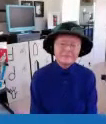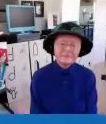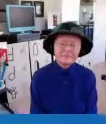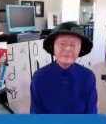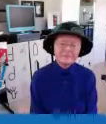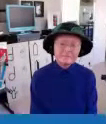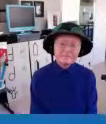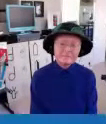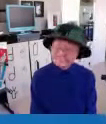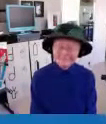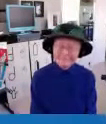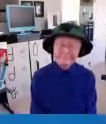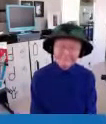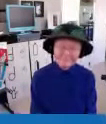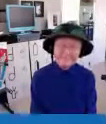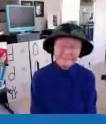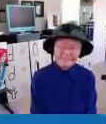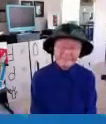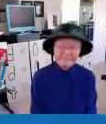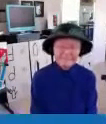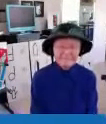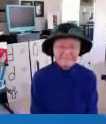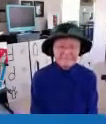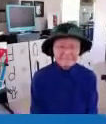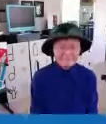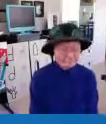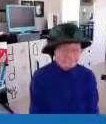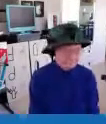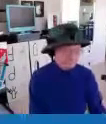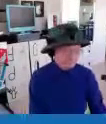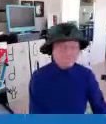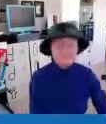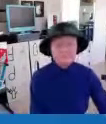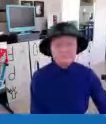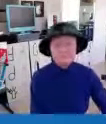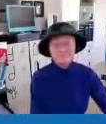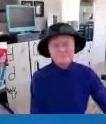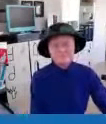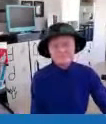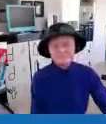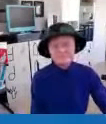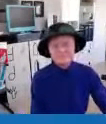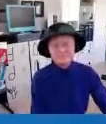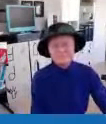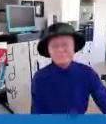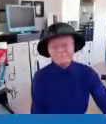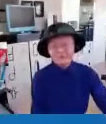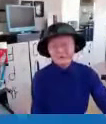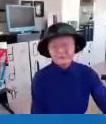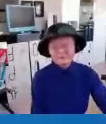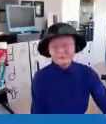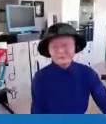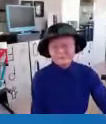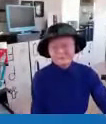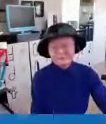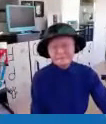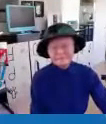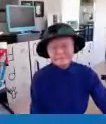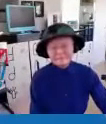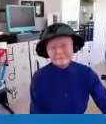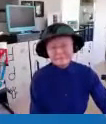he draws both one eyebrow, and yeah, and he uses the index finger.